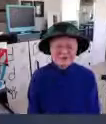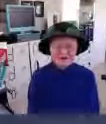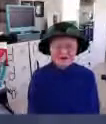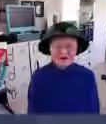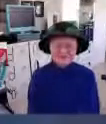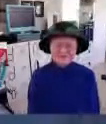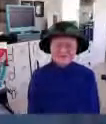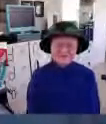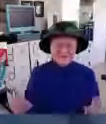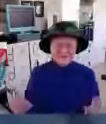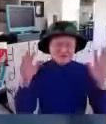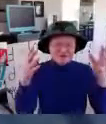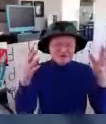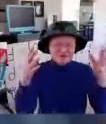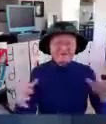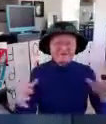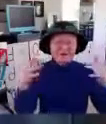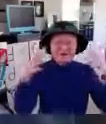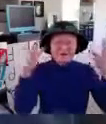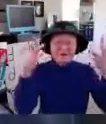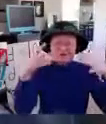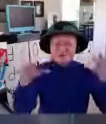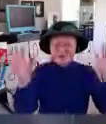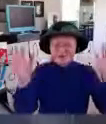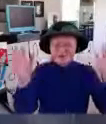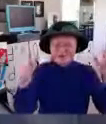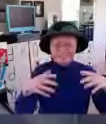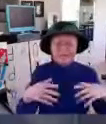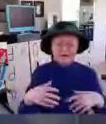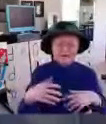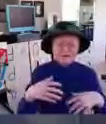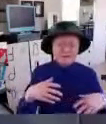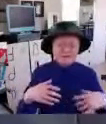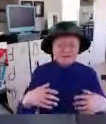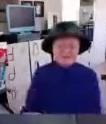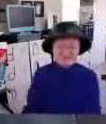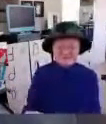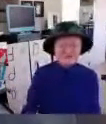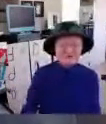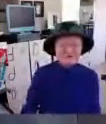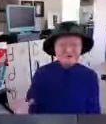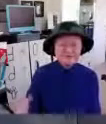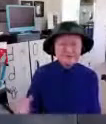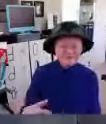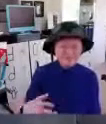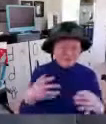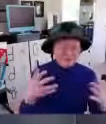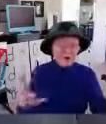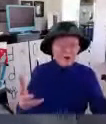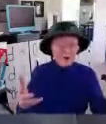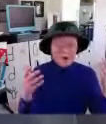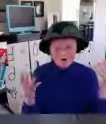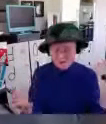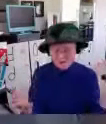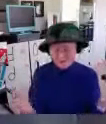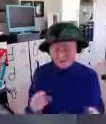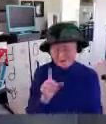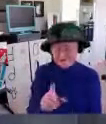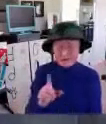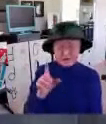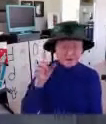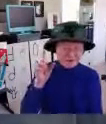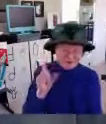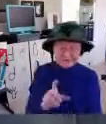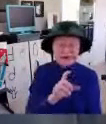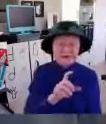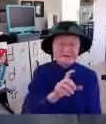So thank you so much. Everybody go to the webpage Presentation 54 to see more, or there you can